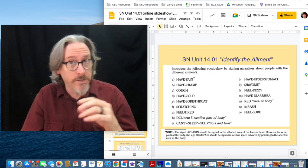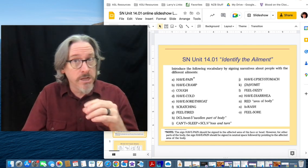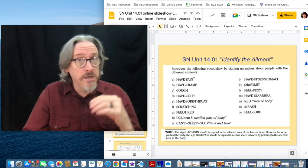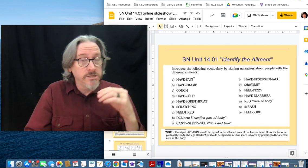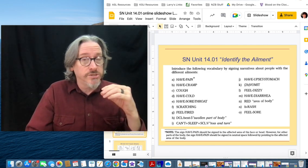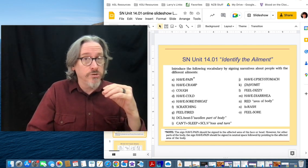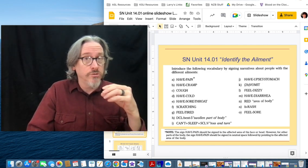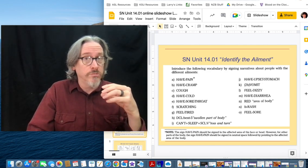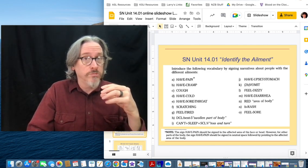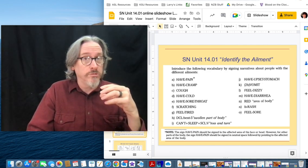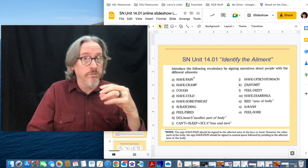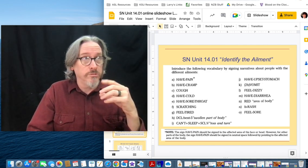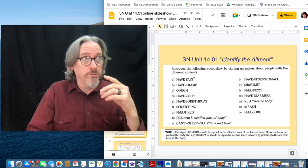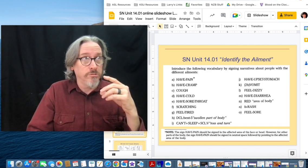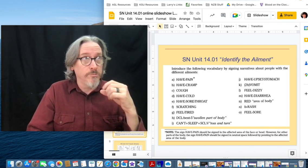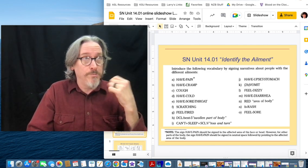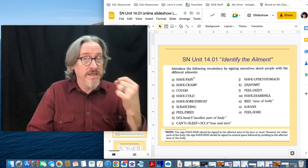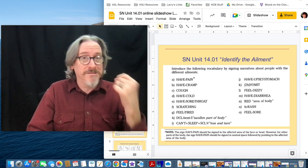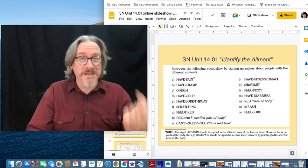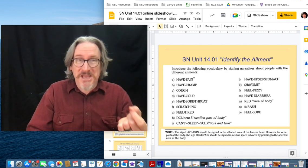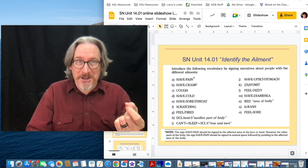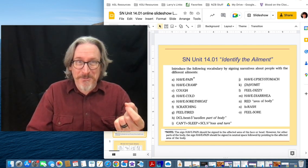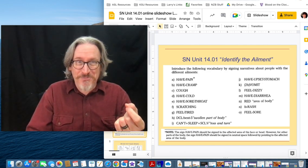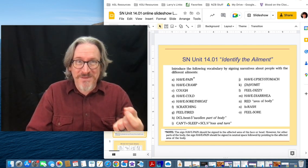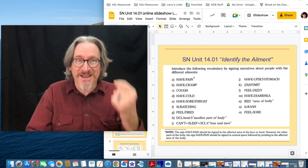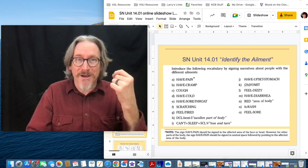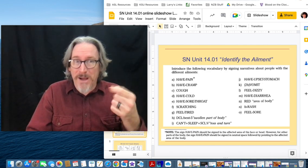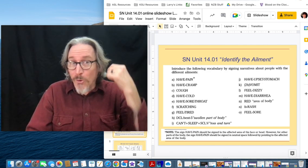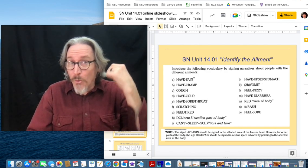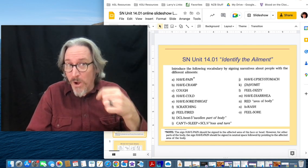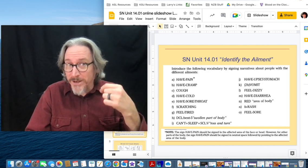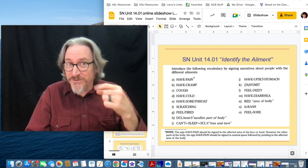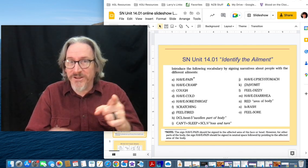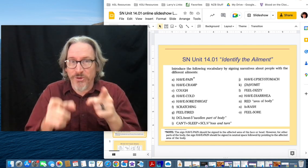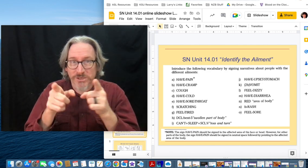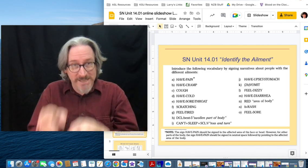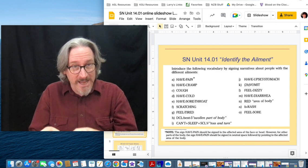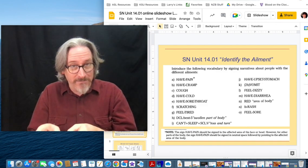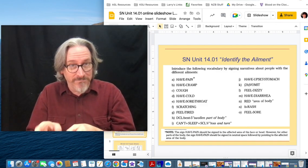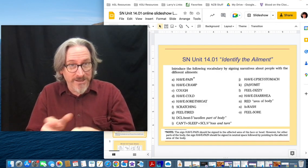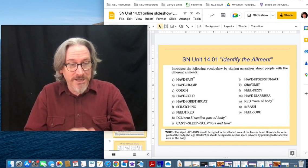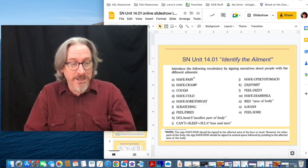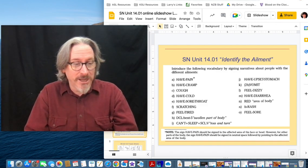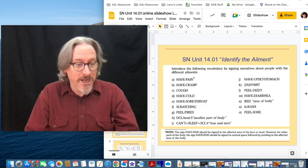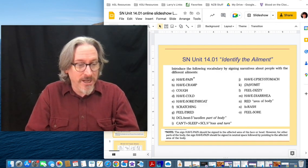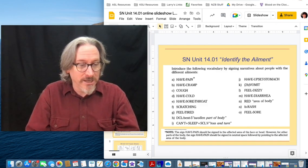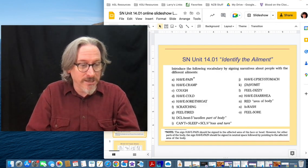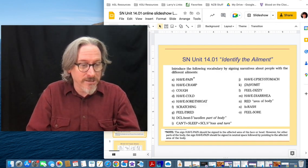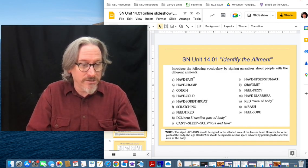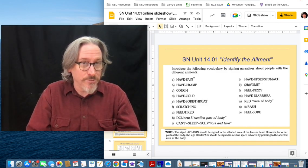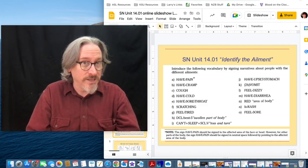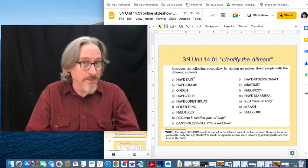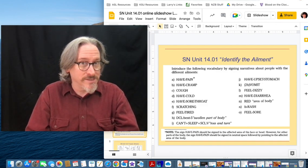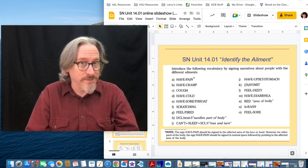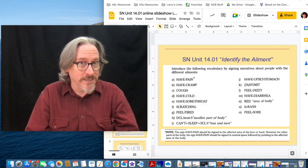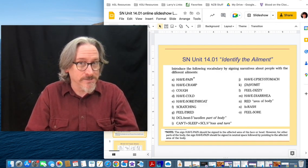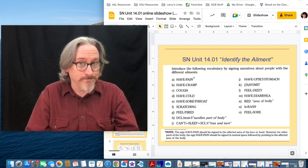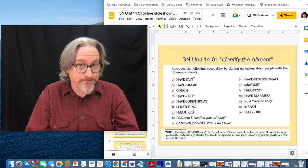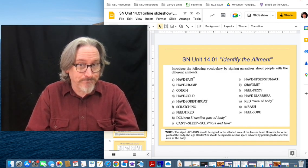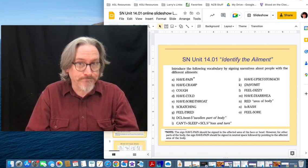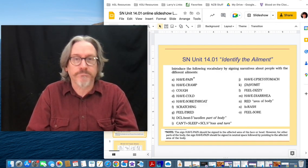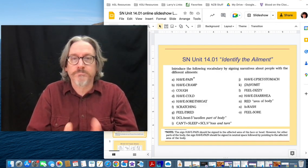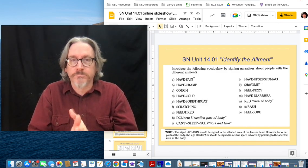signs. So be thinking about what you're saying. Don't be thinking about something